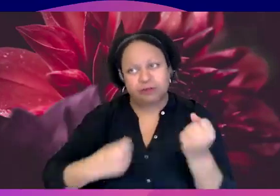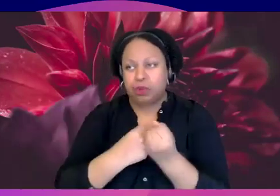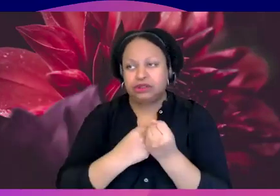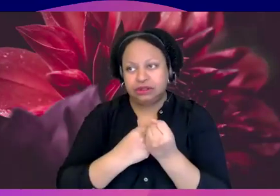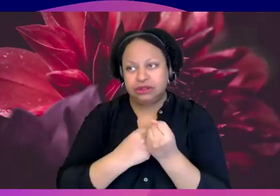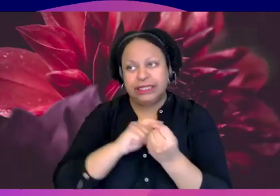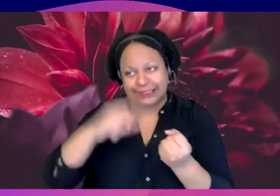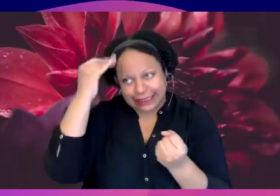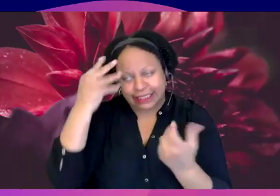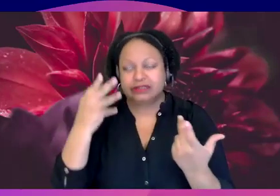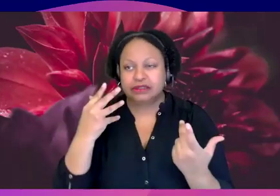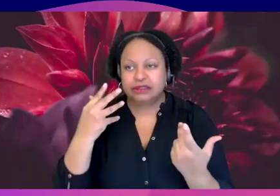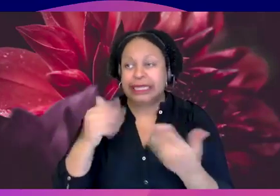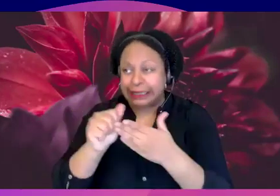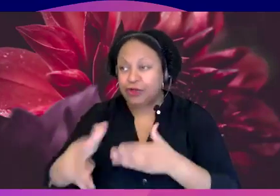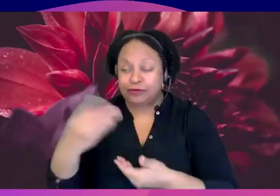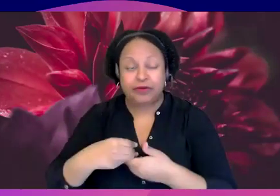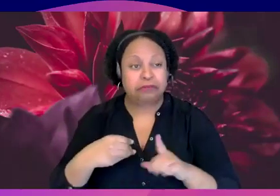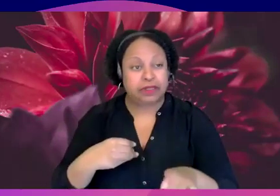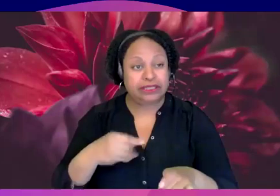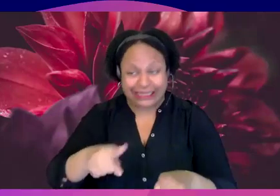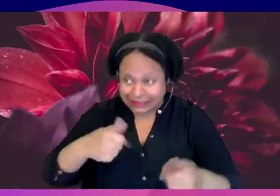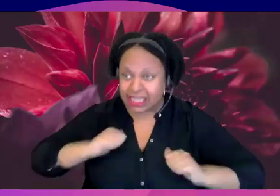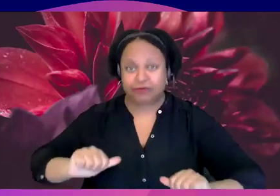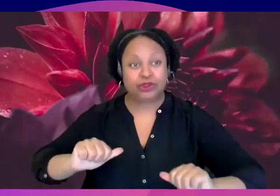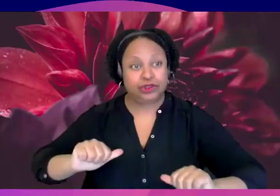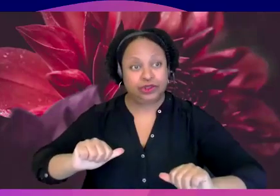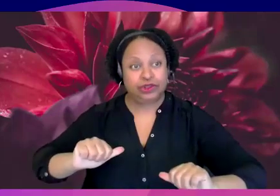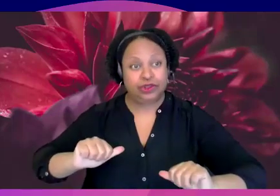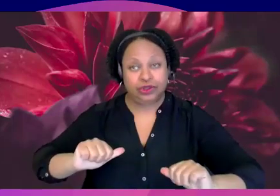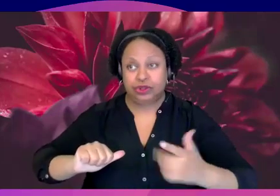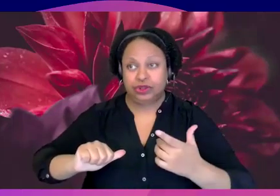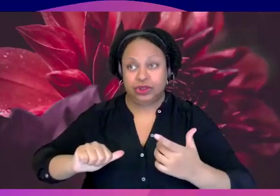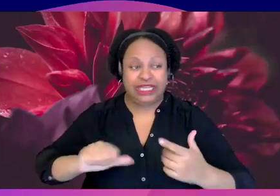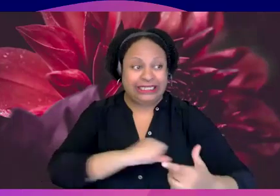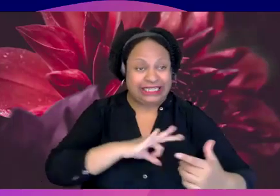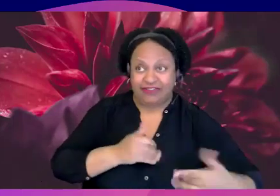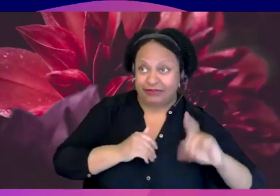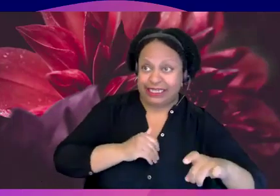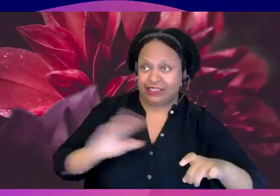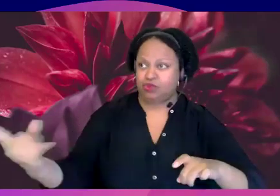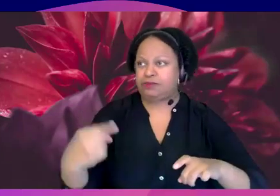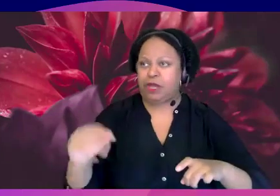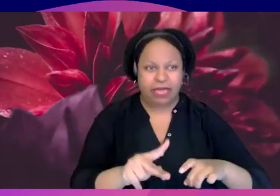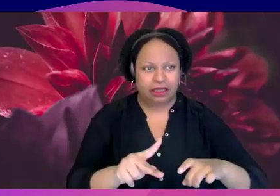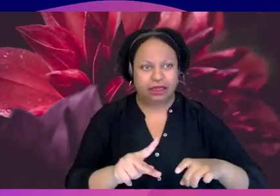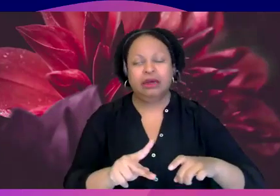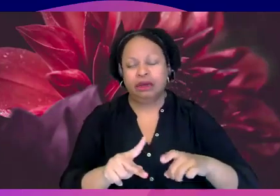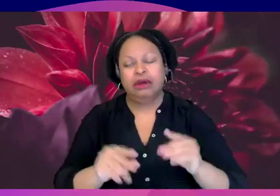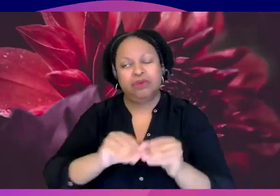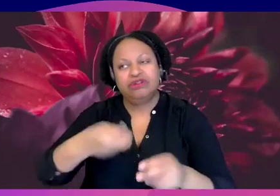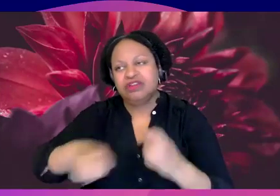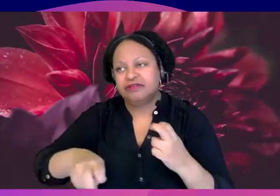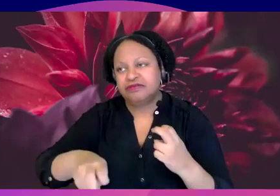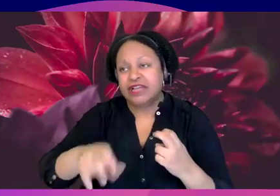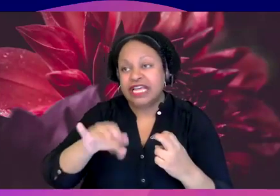And for leadership to be involved in these efforts to respond to staff needs. It's so much more difficult